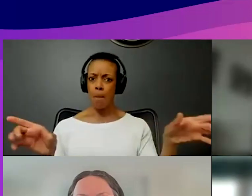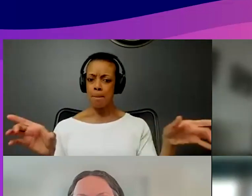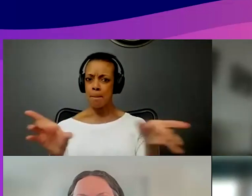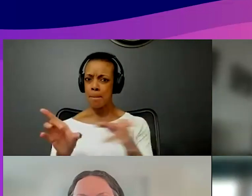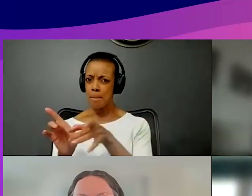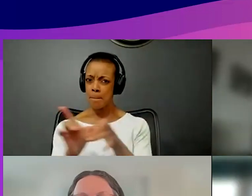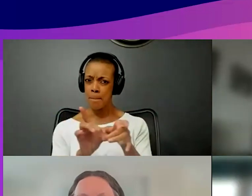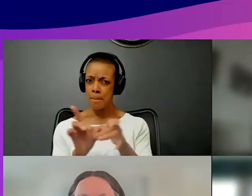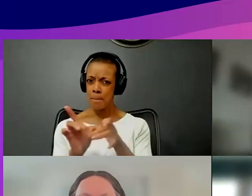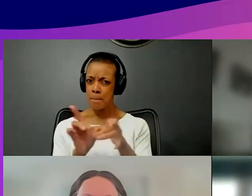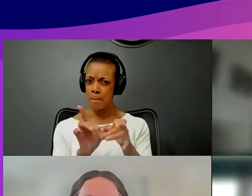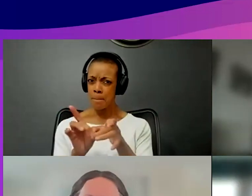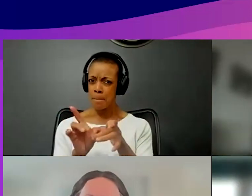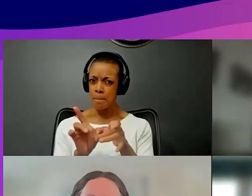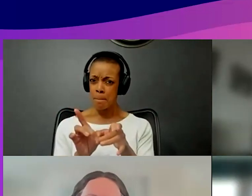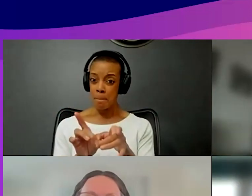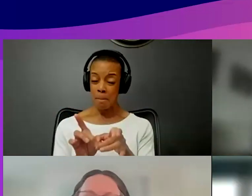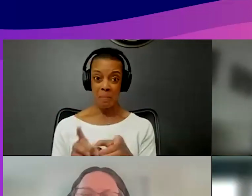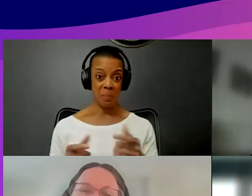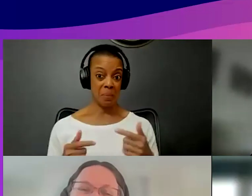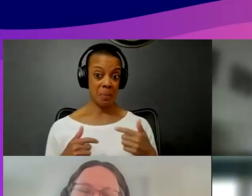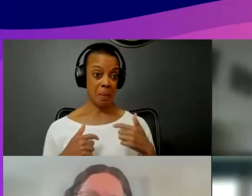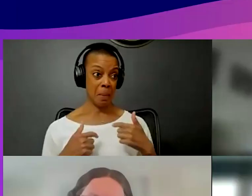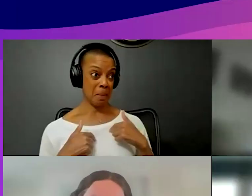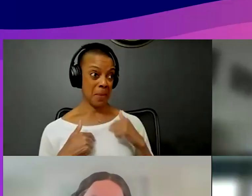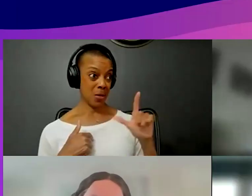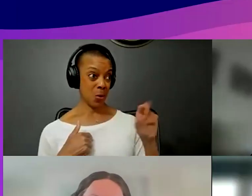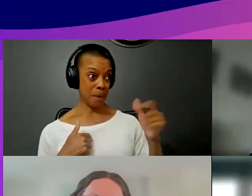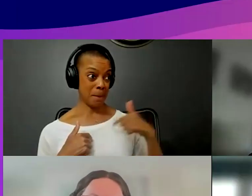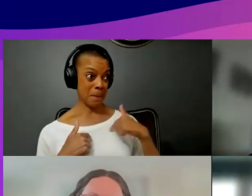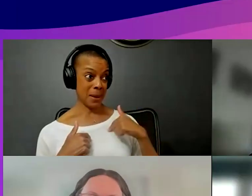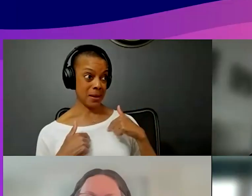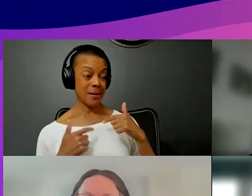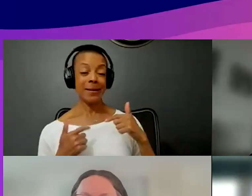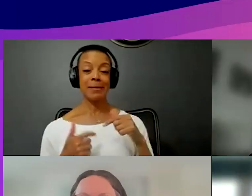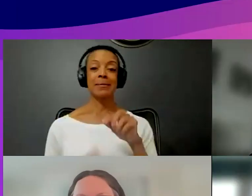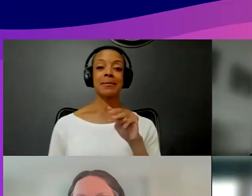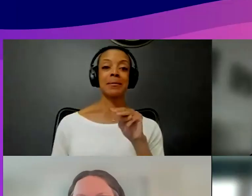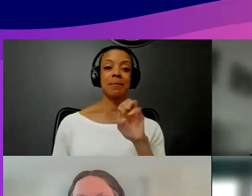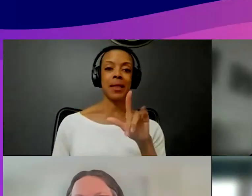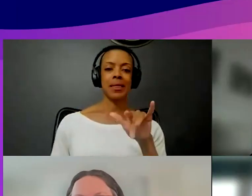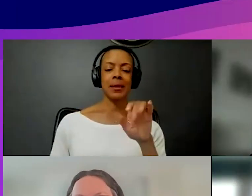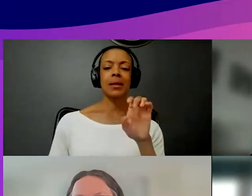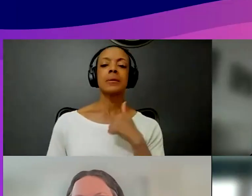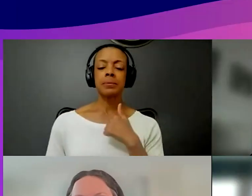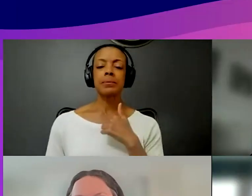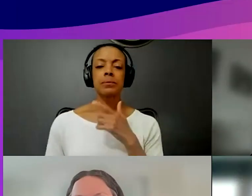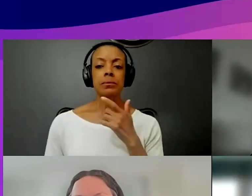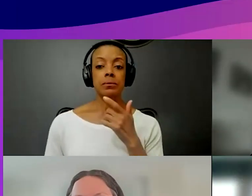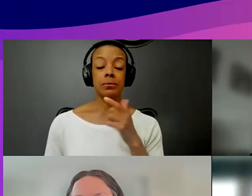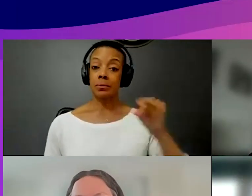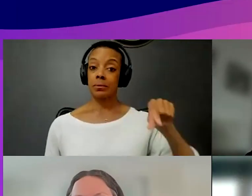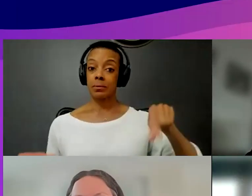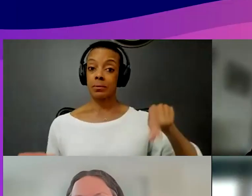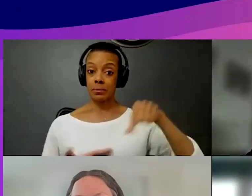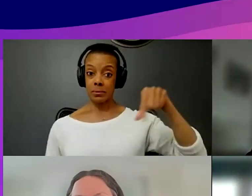You want me to go first, Laurie? Go ahead, Melanie, yes. Yeah. Okay. Well, in Quebec, the